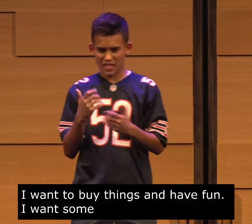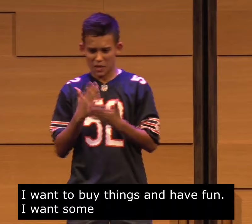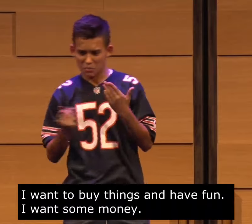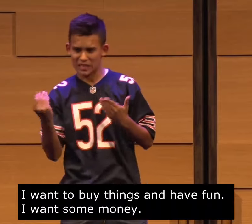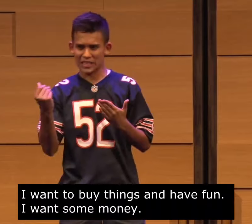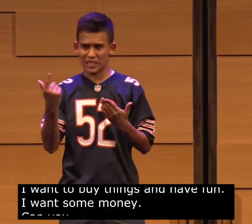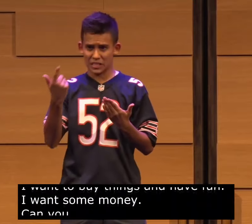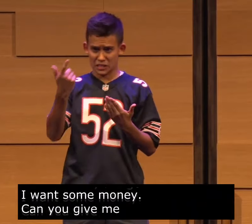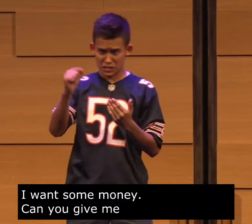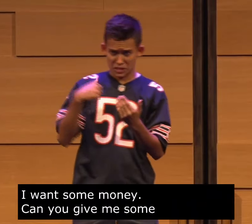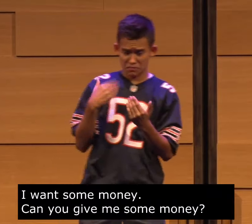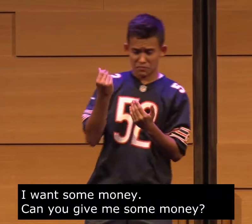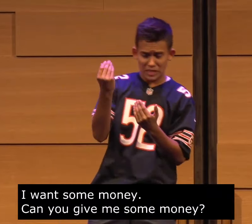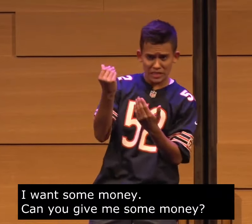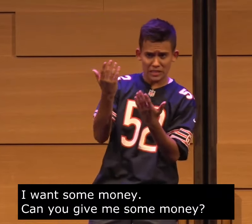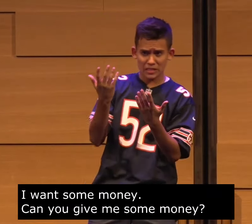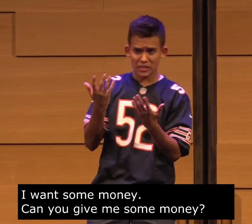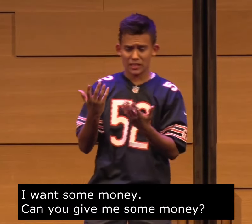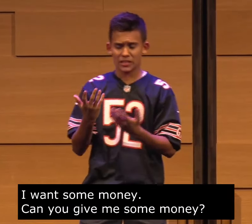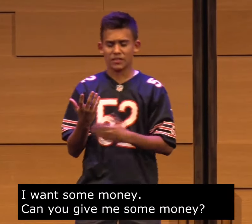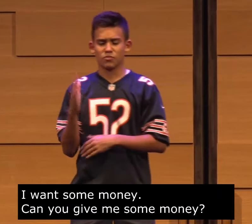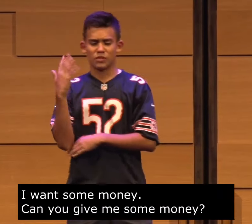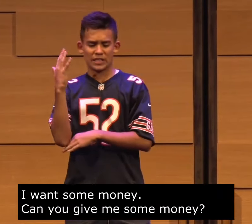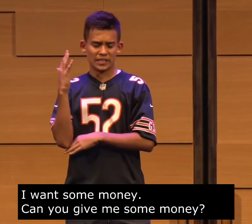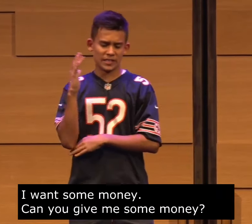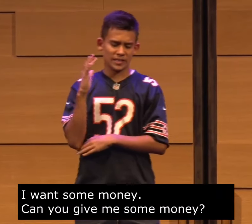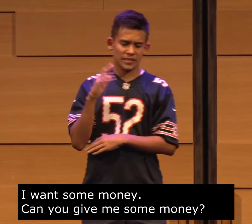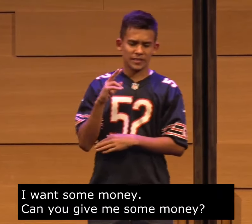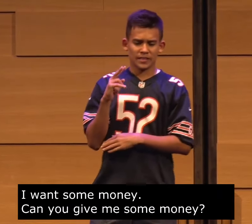money. Can you give me some money?"